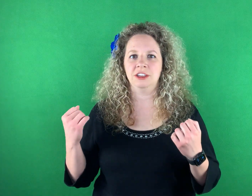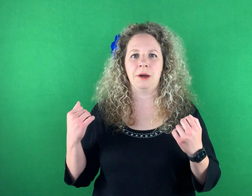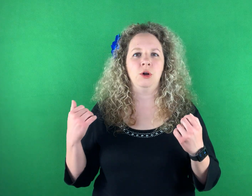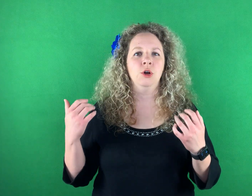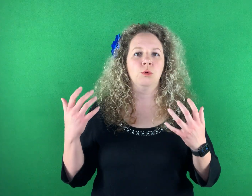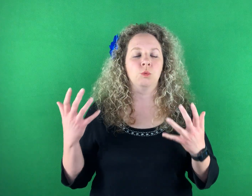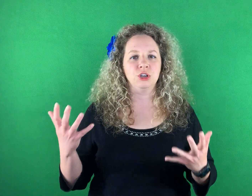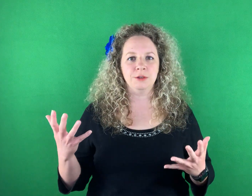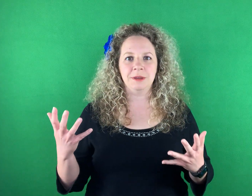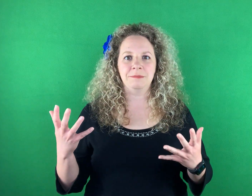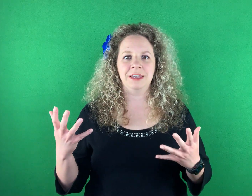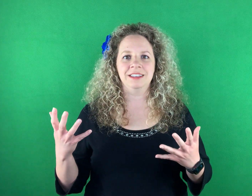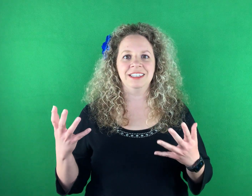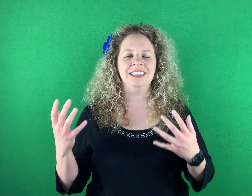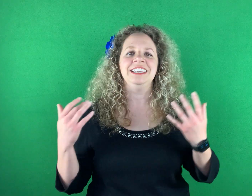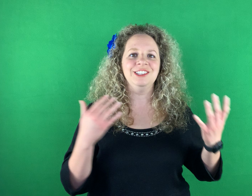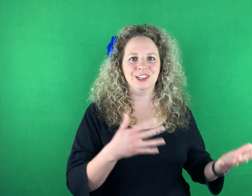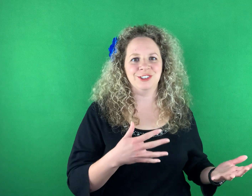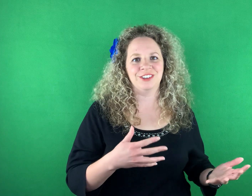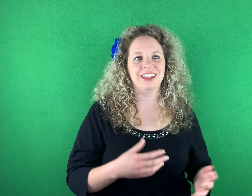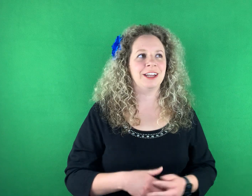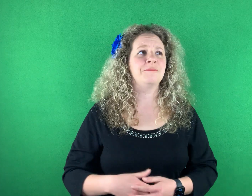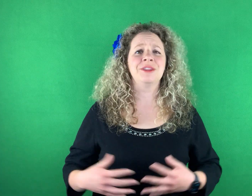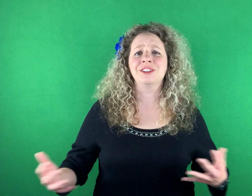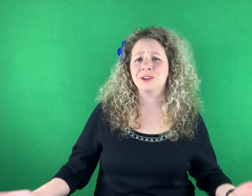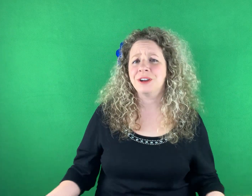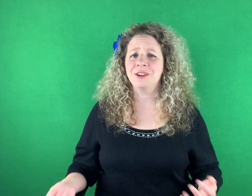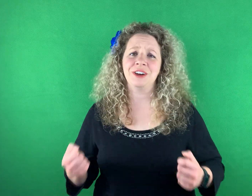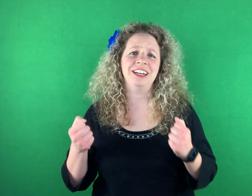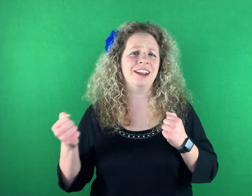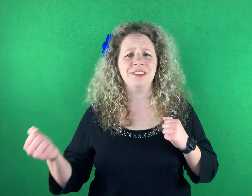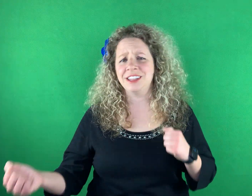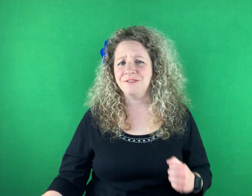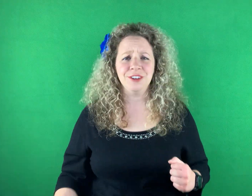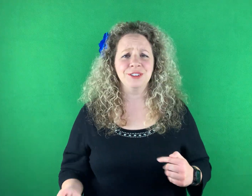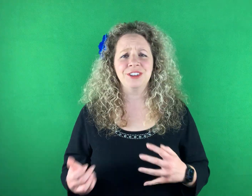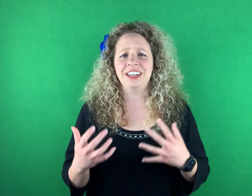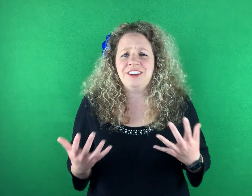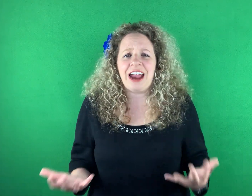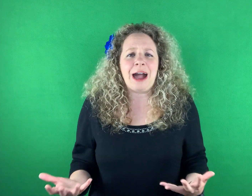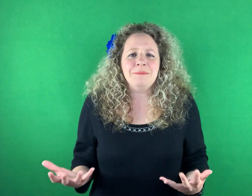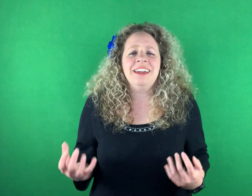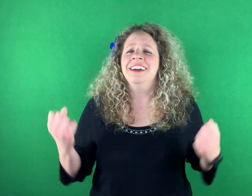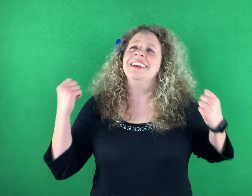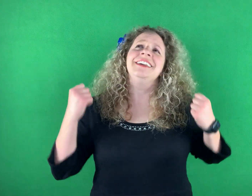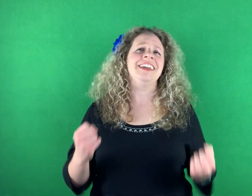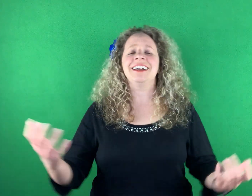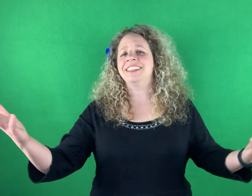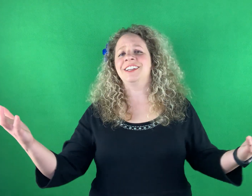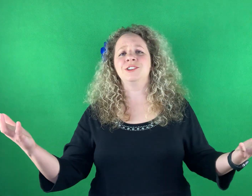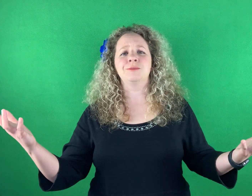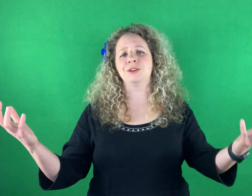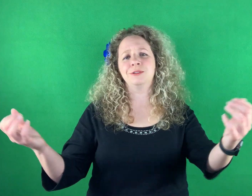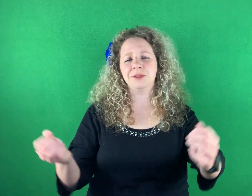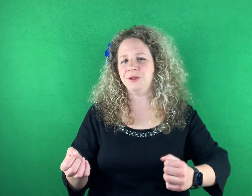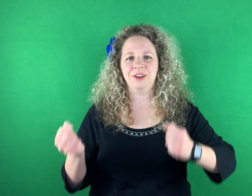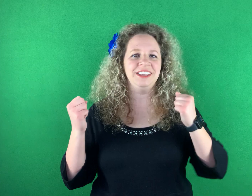about worshiping, because it's easier during that time when things are going good and everything feels good and you're happy. Yes, I can just worship the Lord.